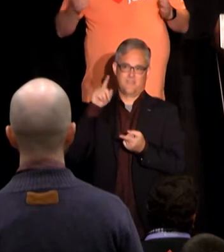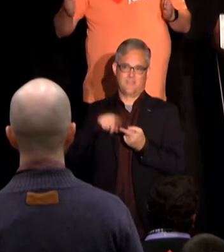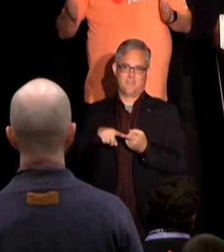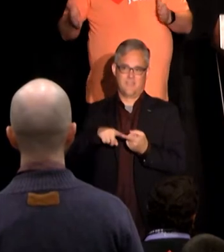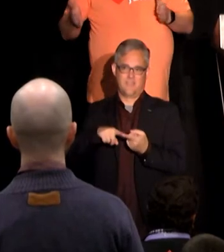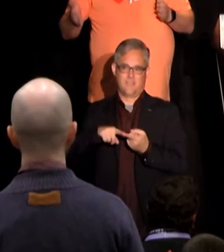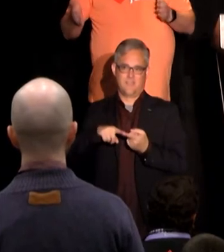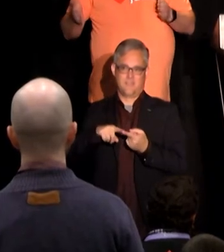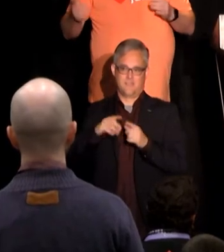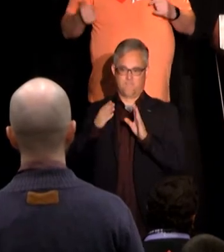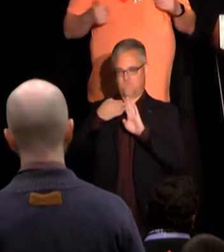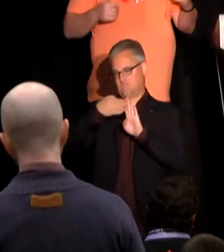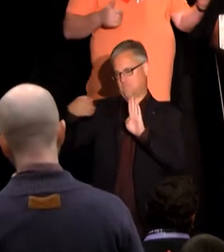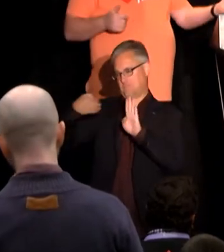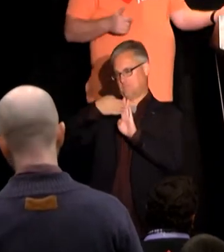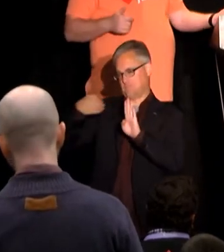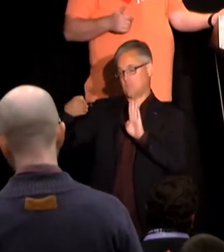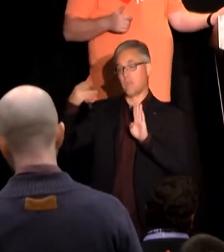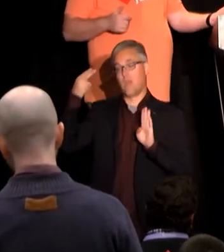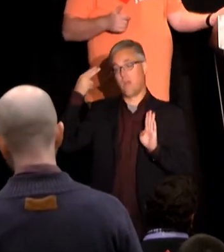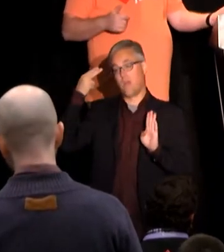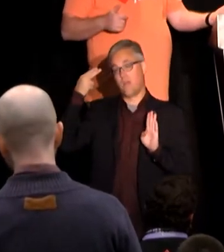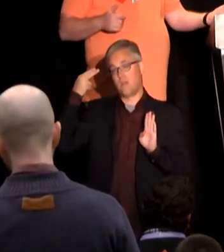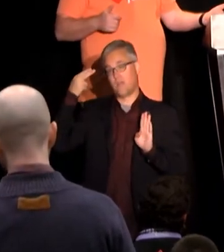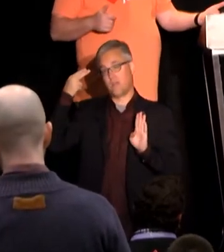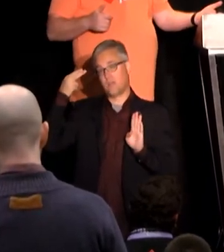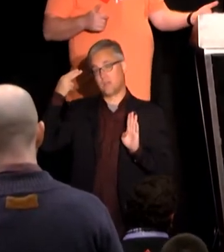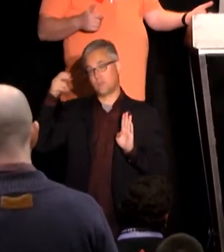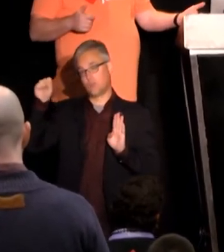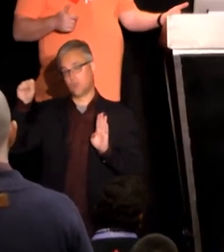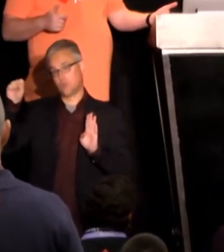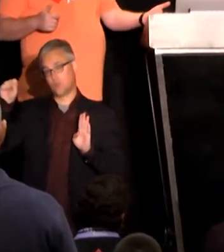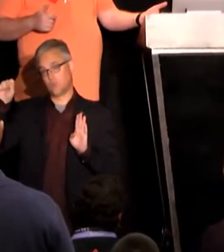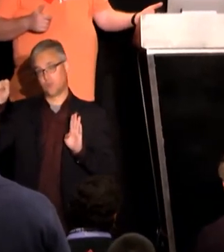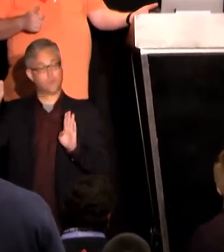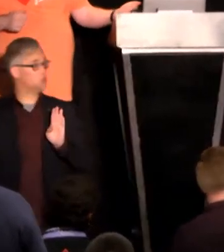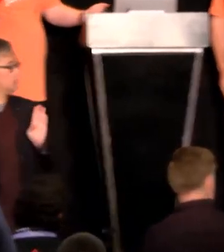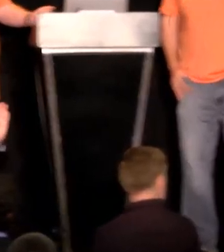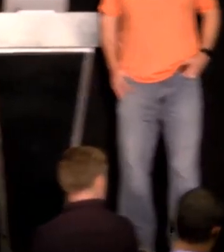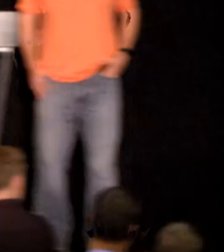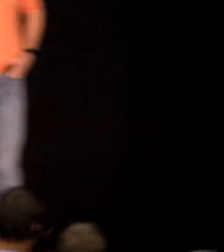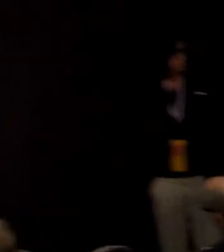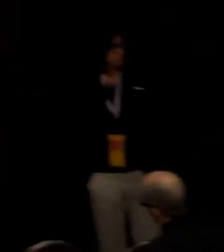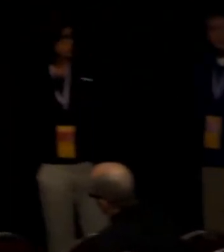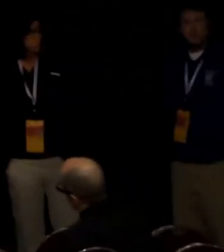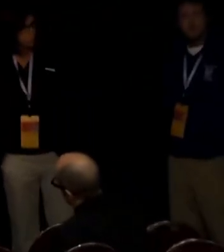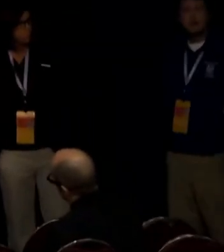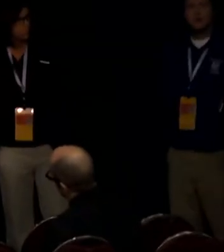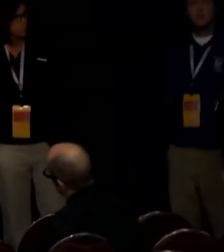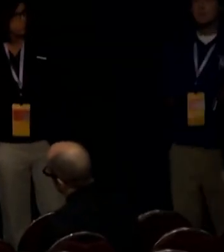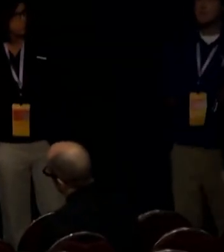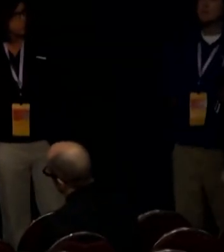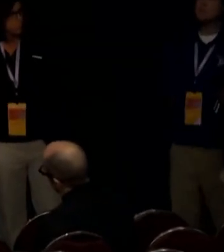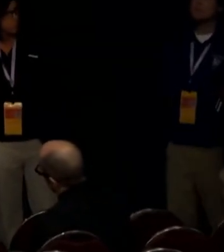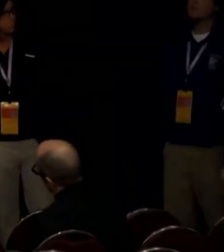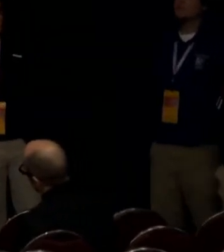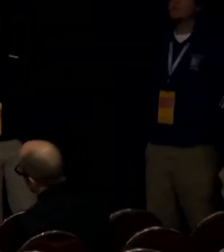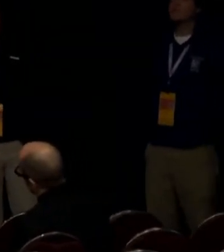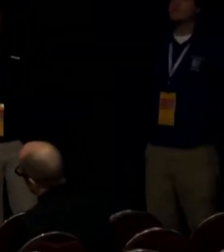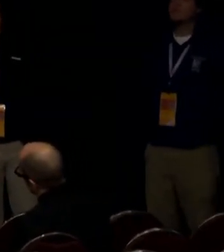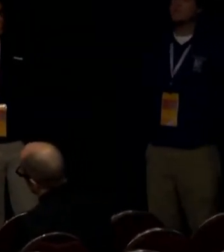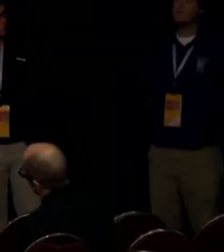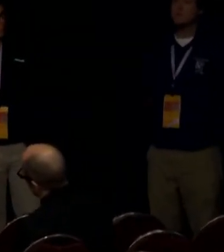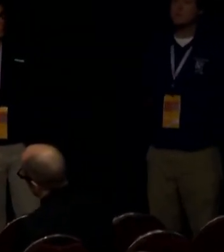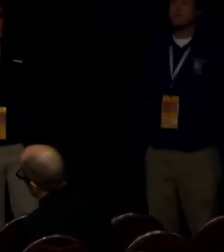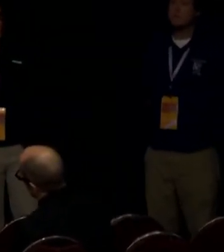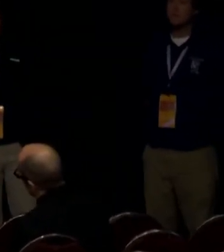to get it back to us. So at the high school, you may do this. You want to do this? At the high school, I send a list out